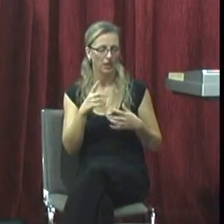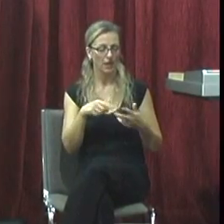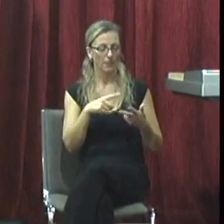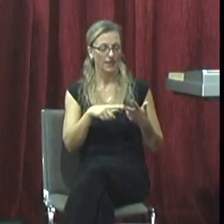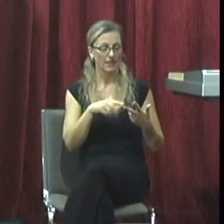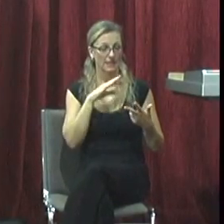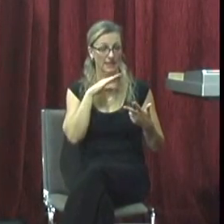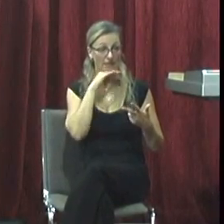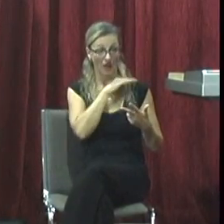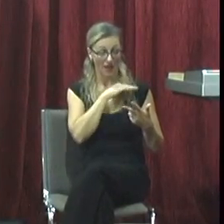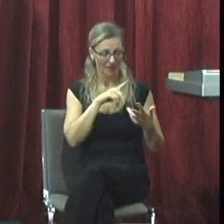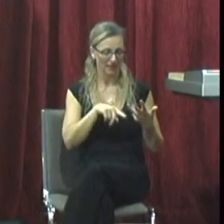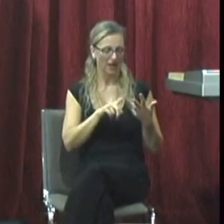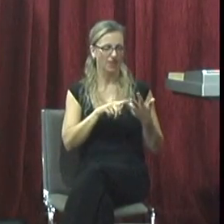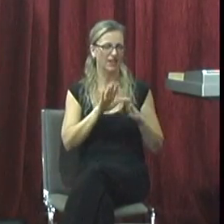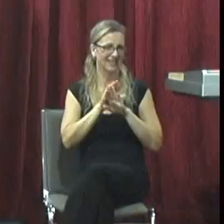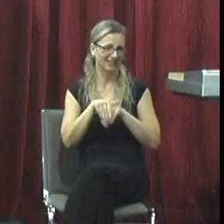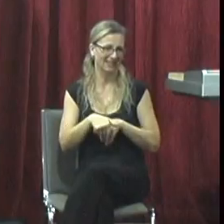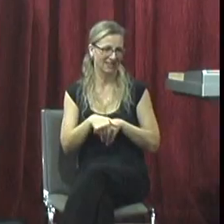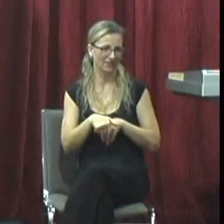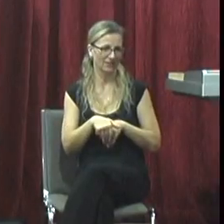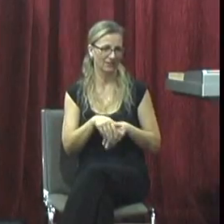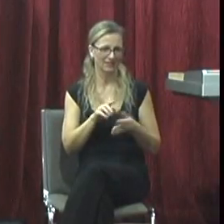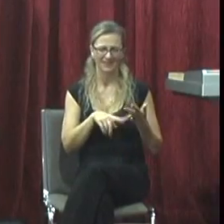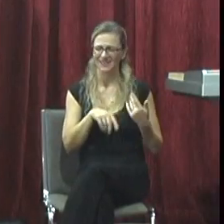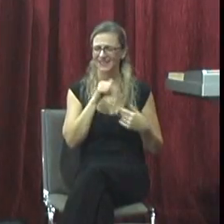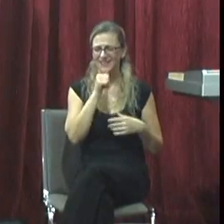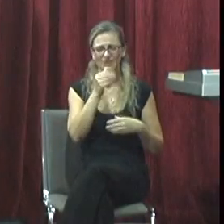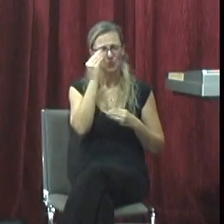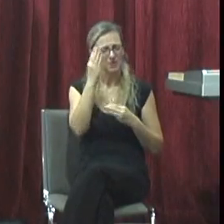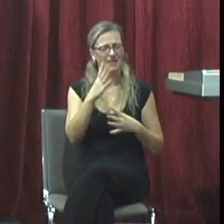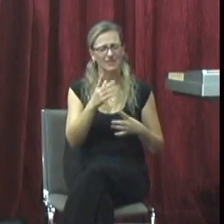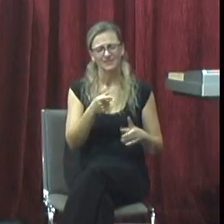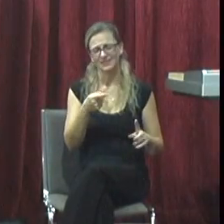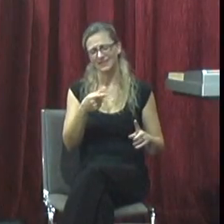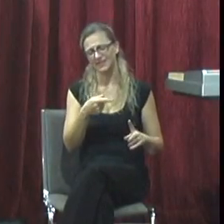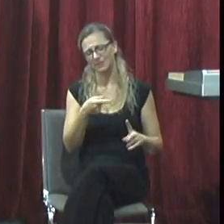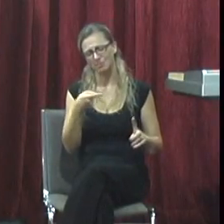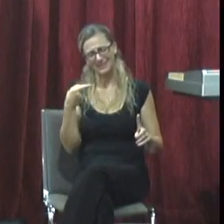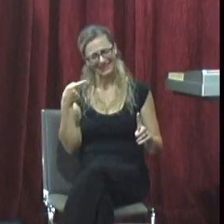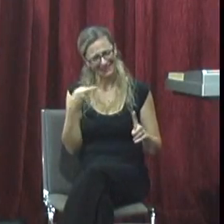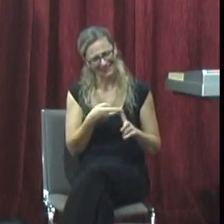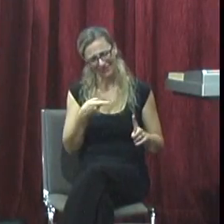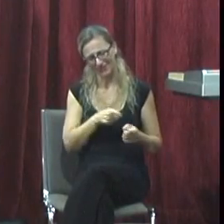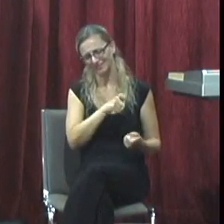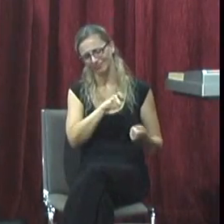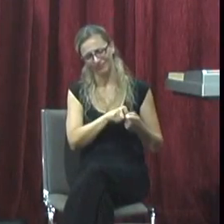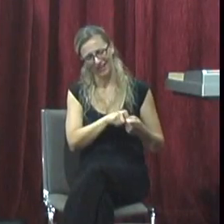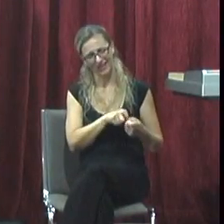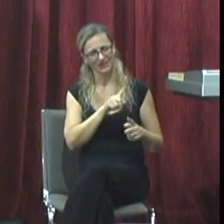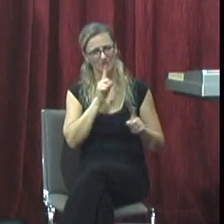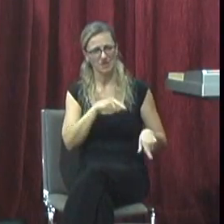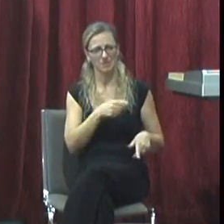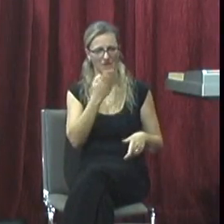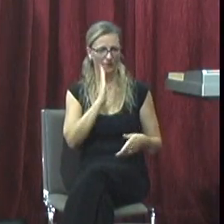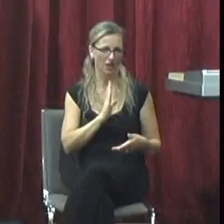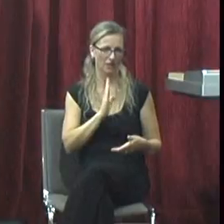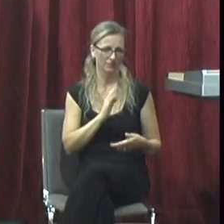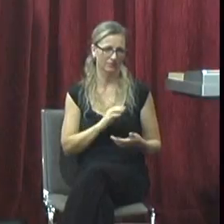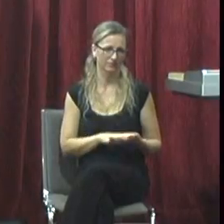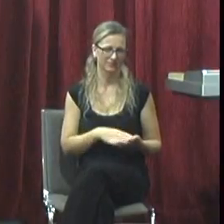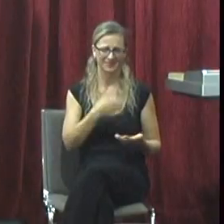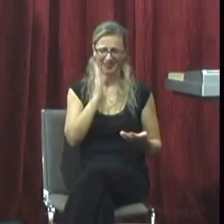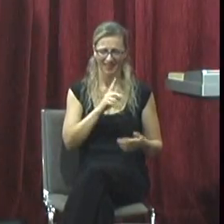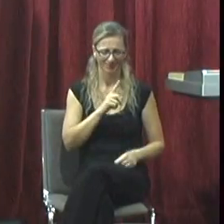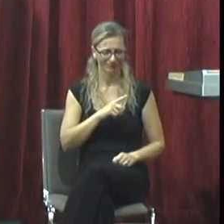deceived. And he disobeyed an explicit command of God that God had spoken to the people for that time, taking